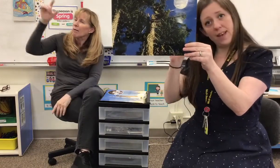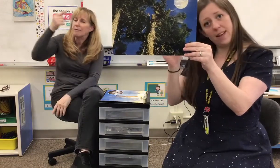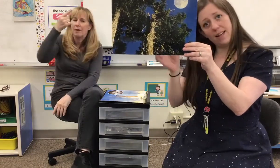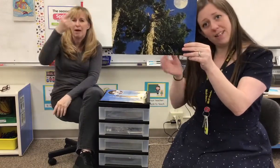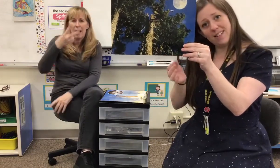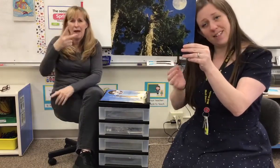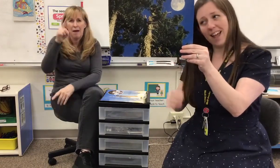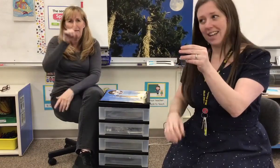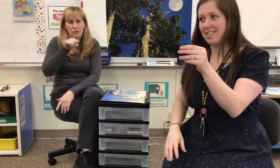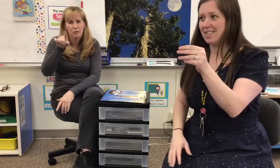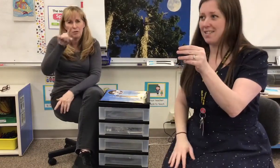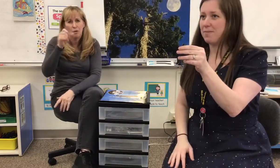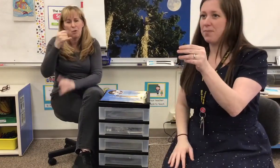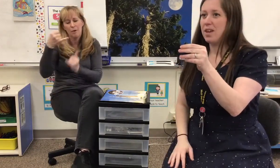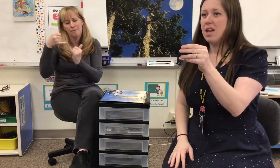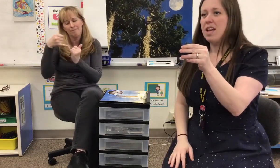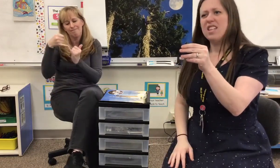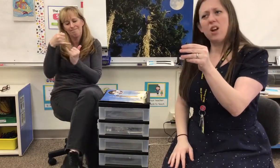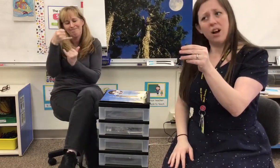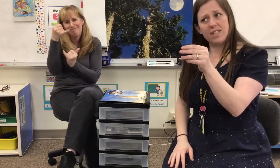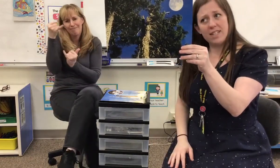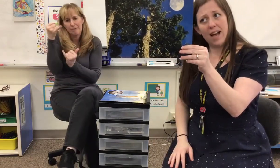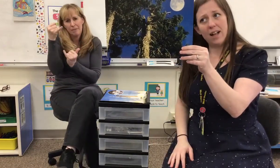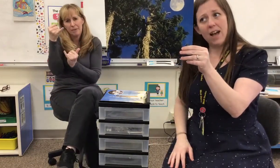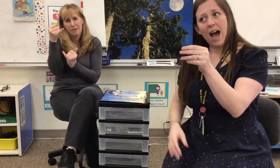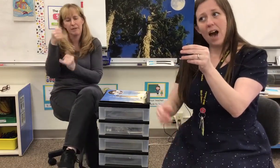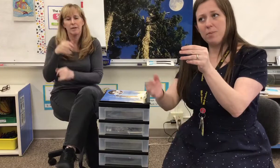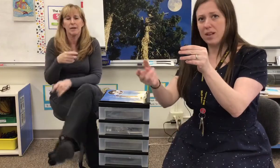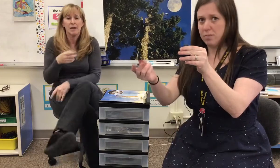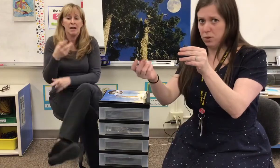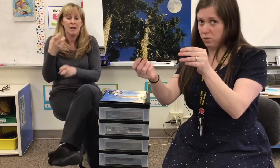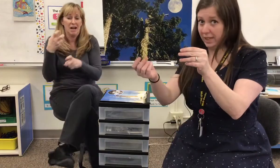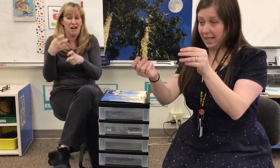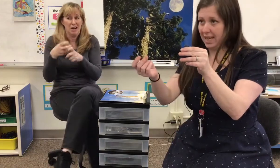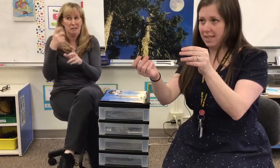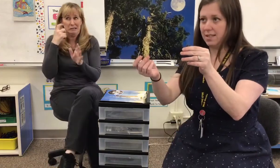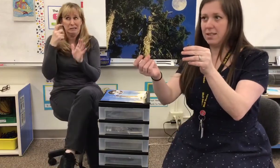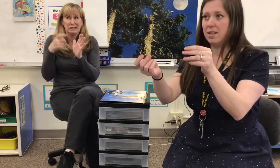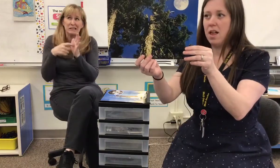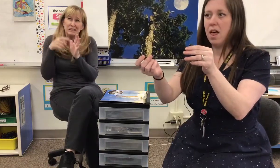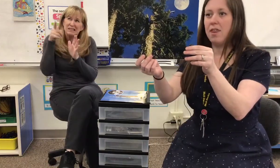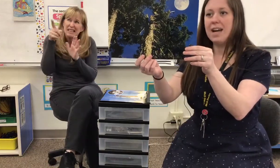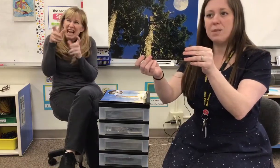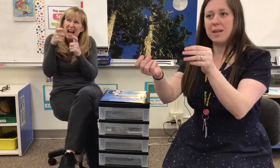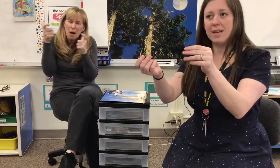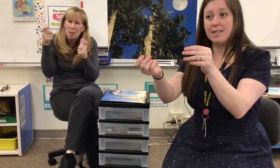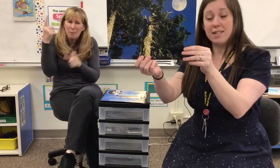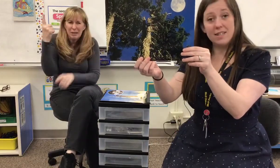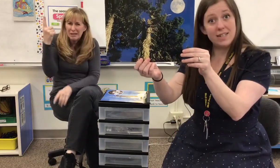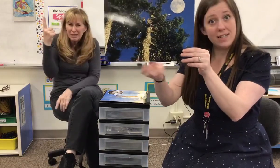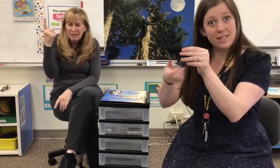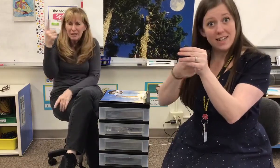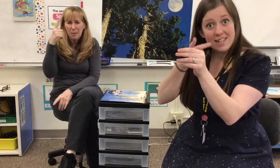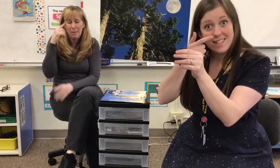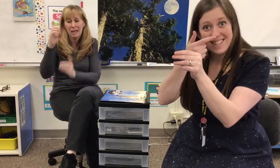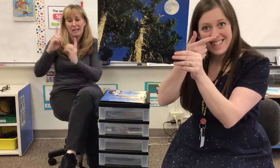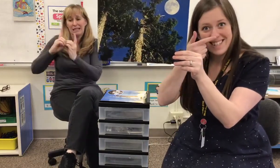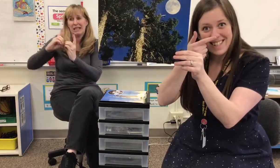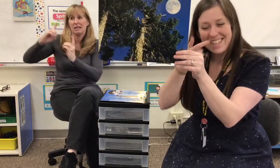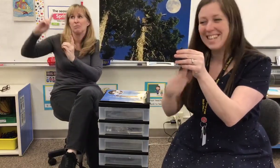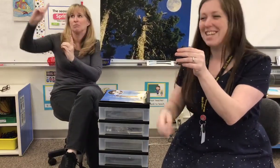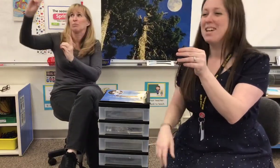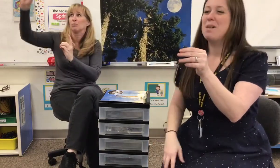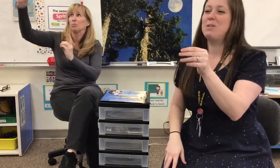a thin slice. It's hard to tell how big the moon really is. That's because the